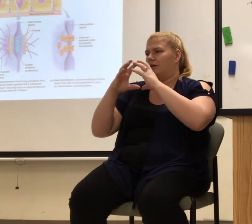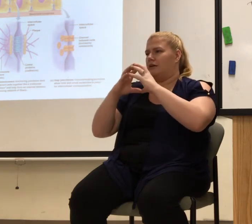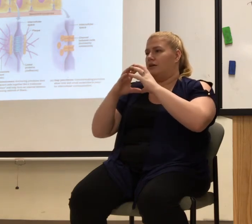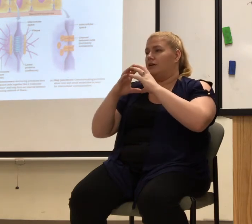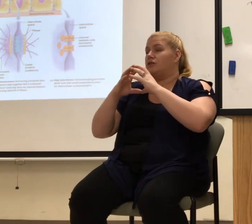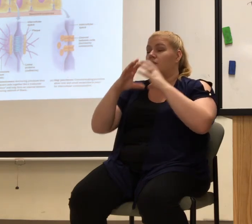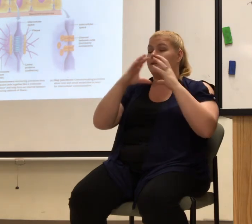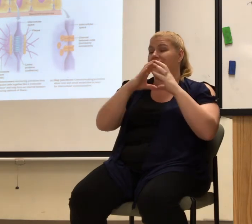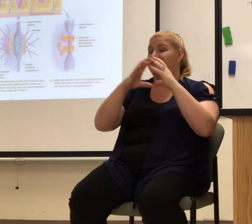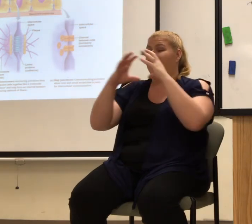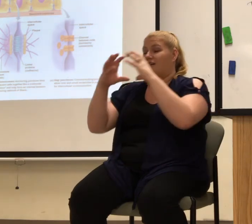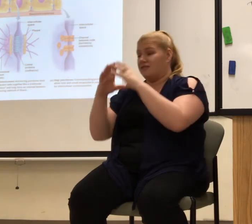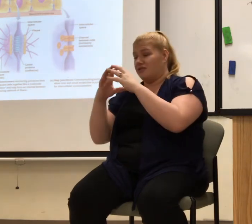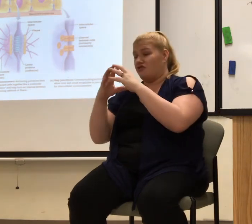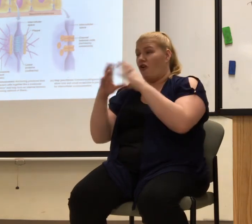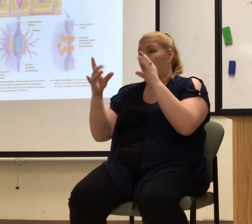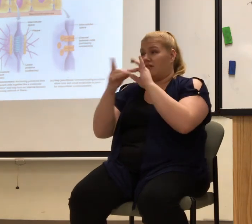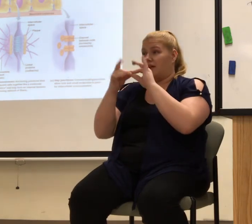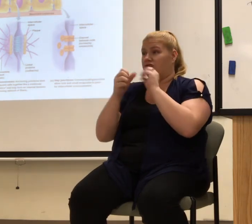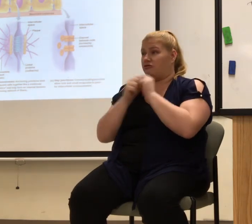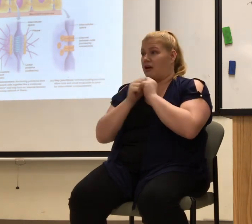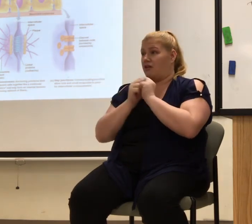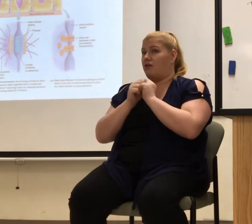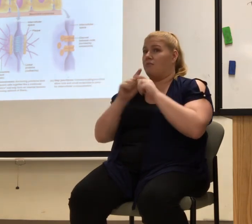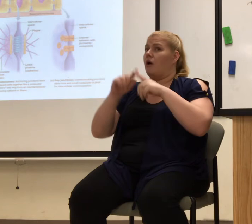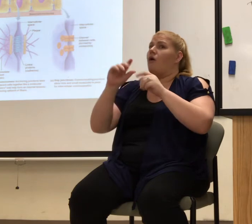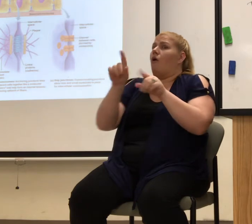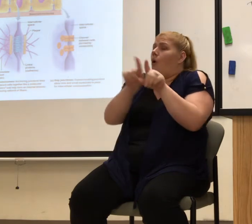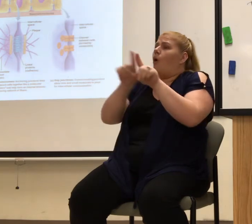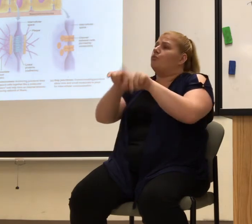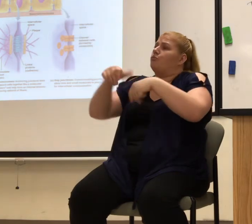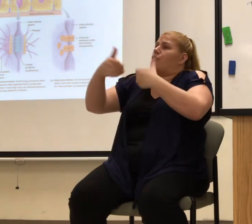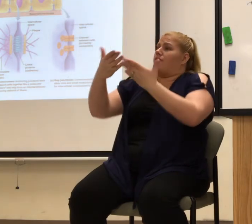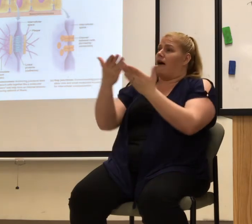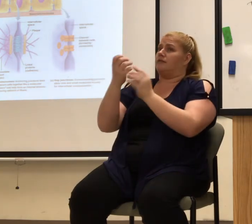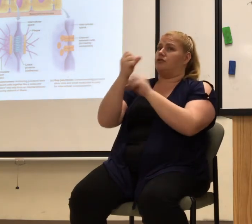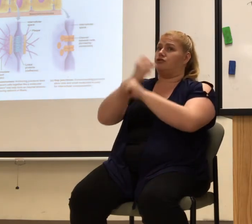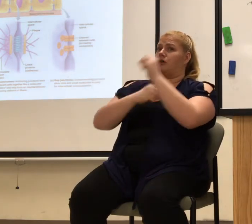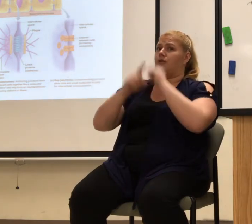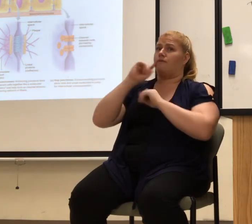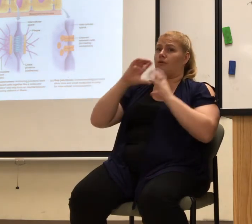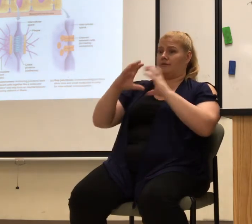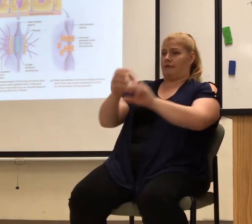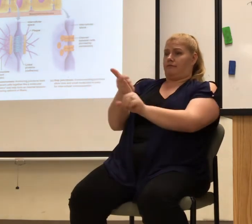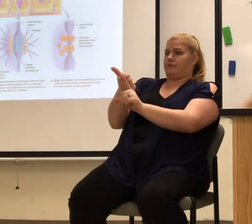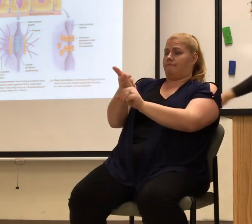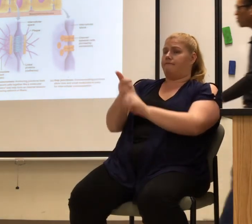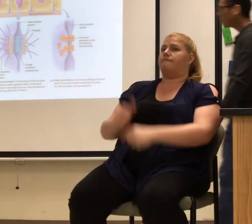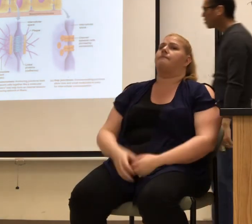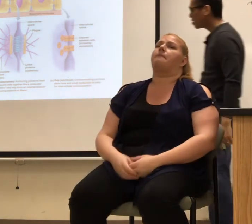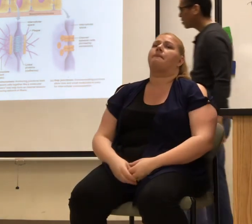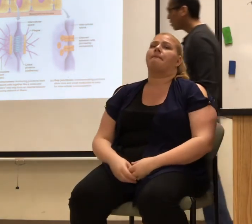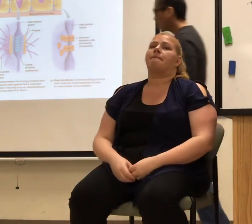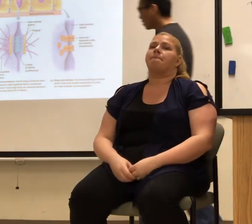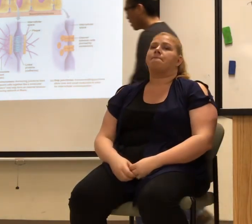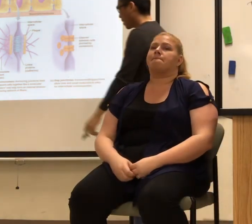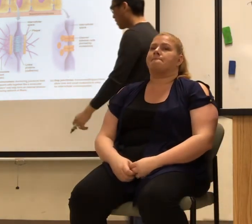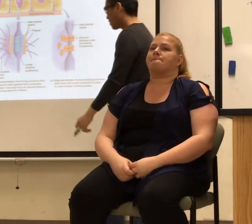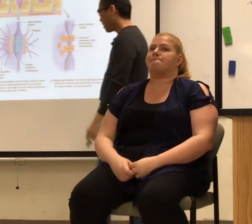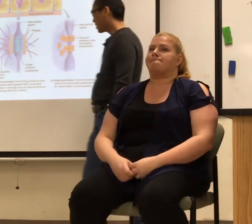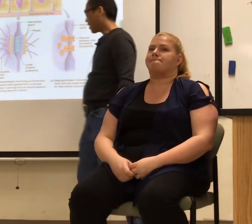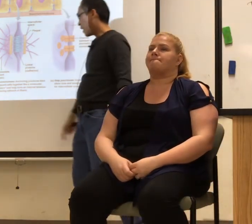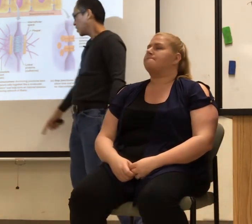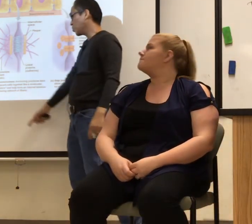the cytoskeleton helps provide structure for each cell itself. So let me see what they call it.